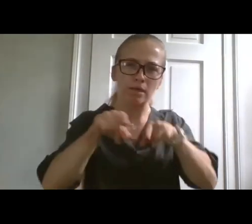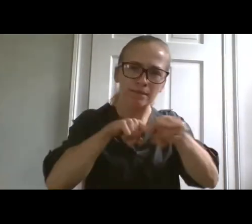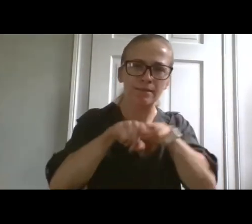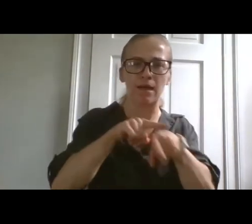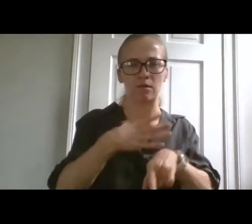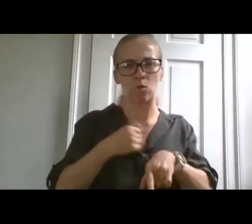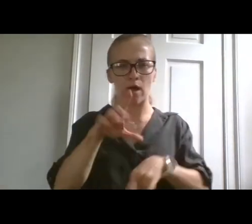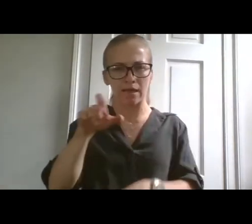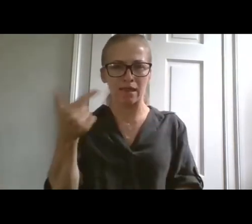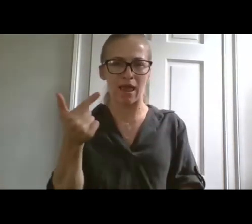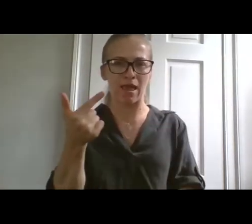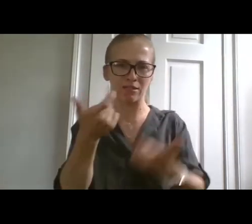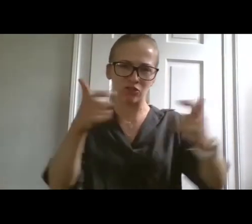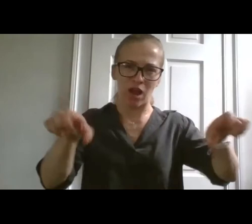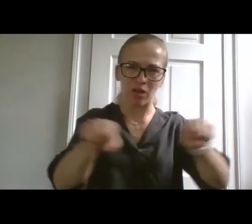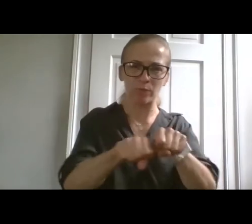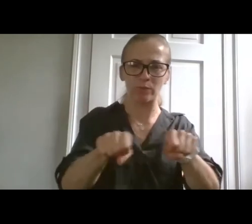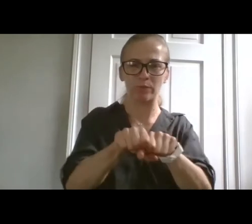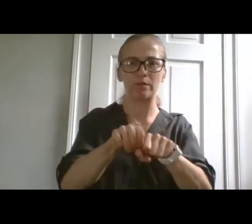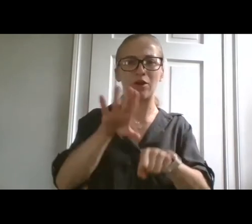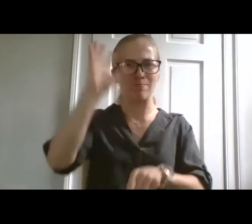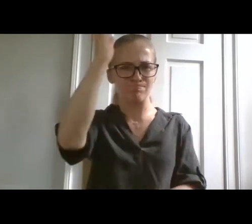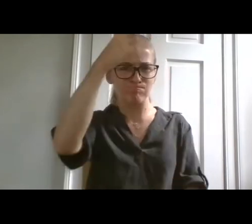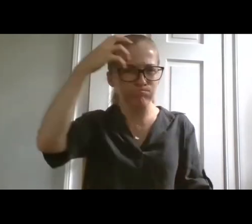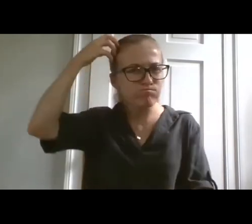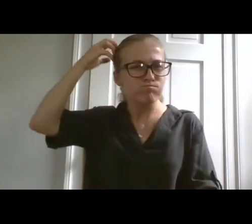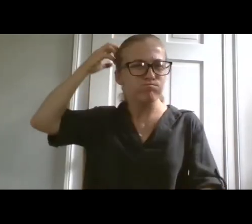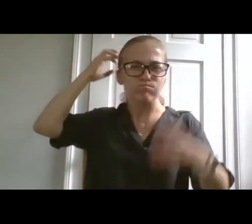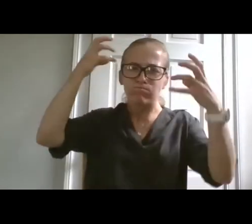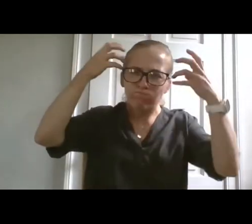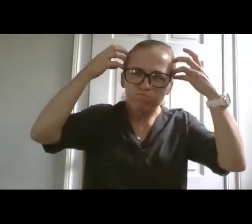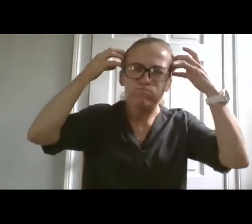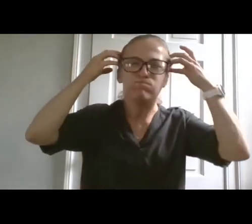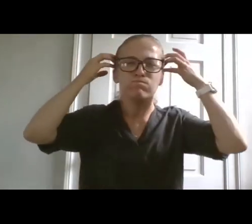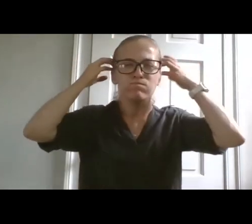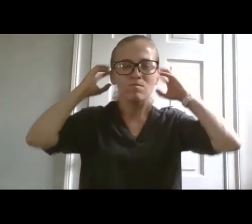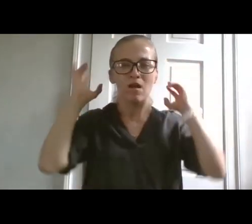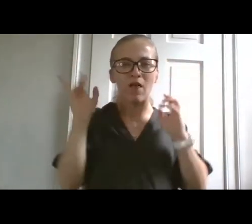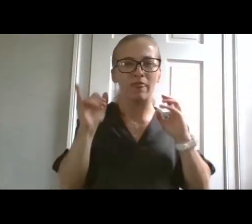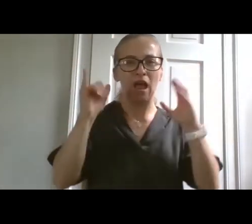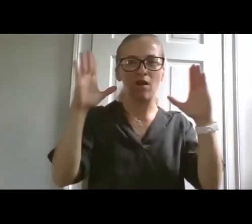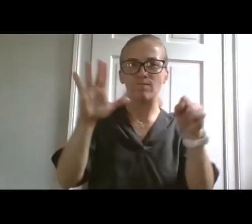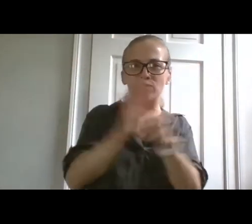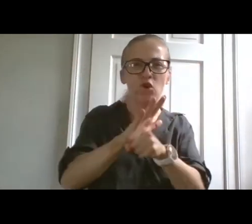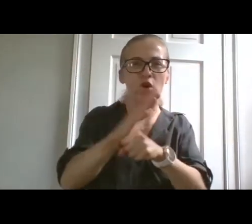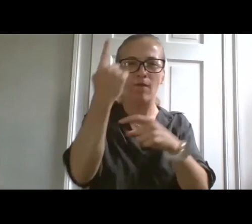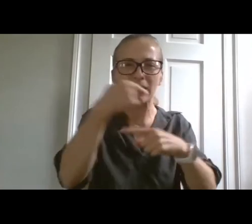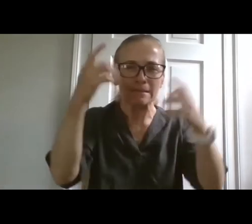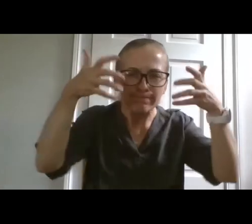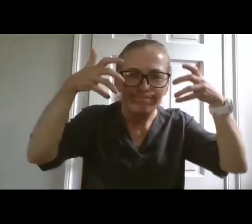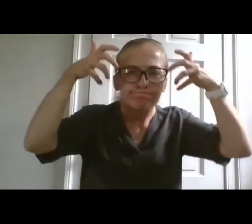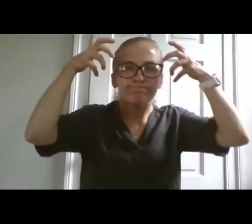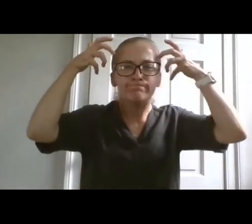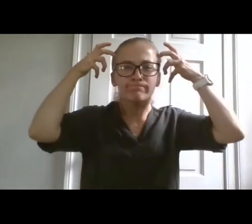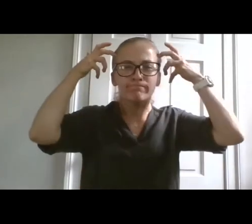legs, her chunky shoes. Her hair pulled so tight off her scalp that it lifts her eyebrows, makes her back